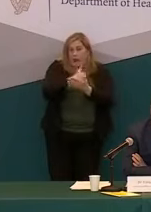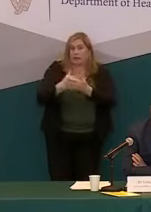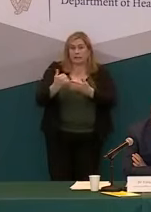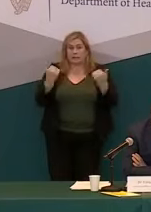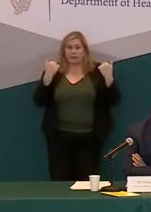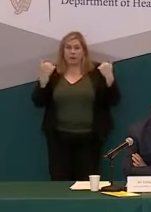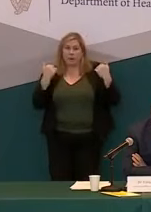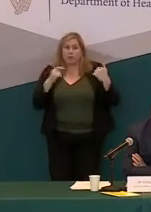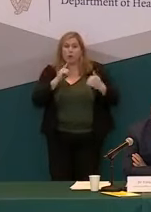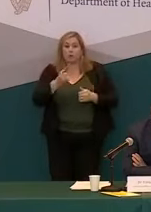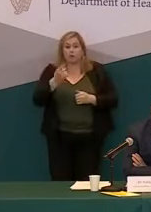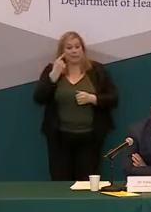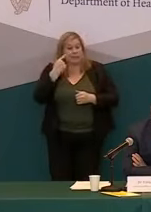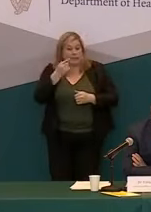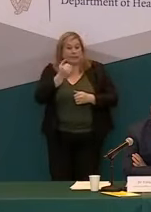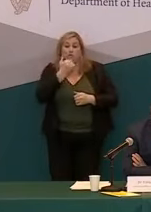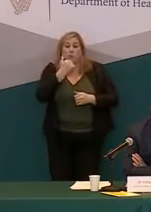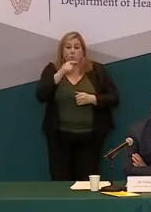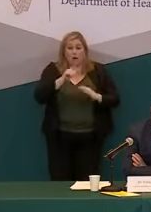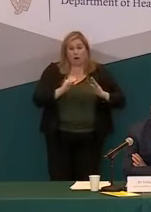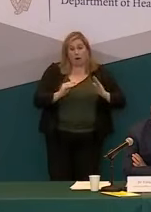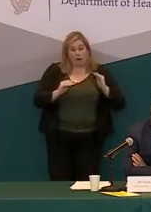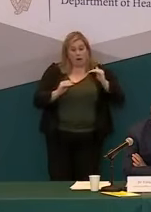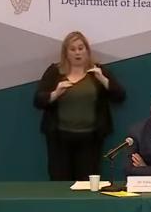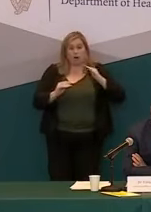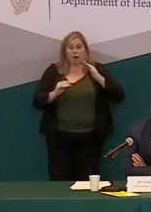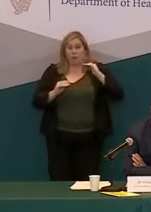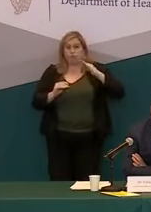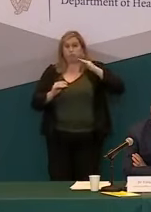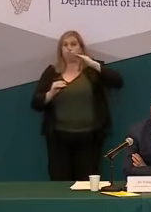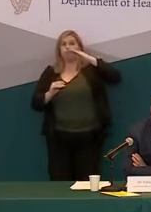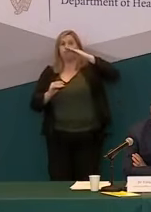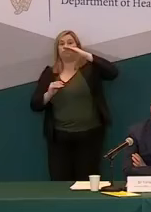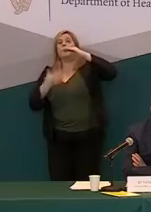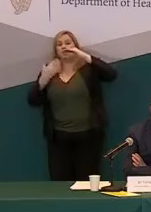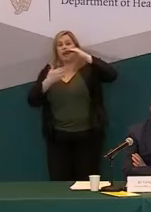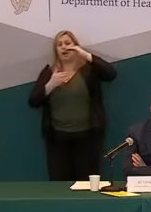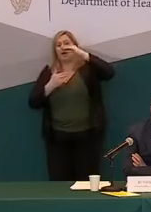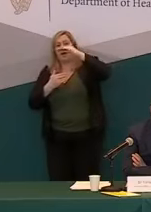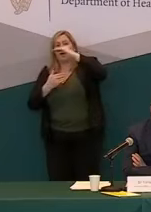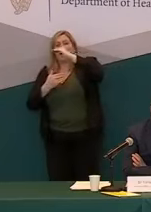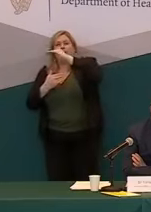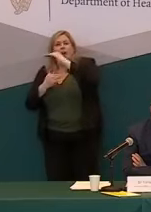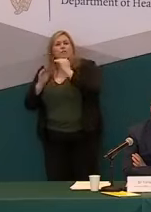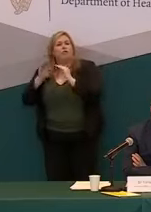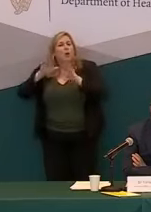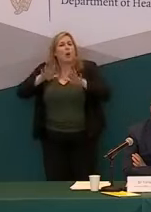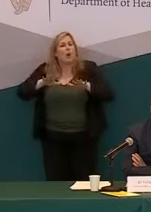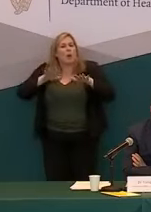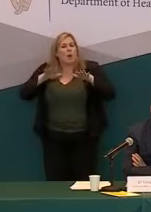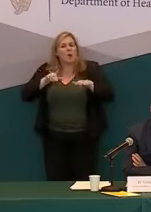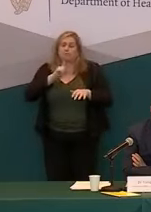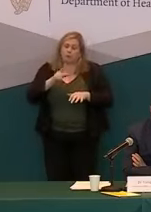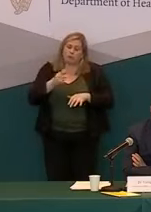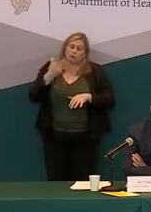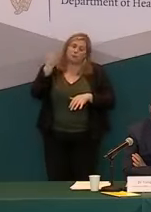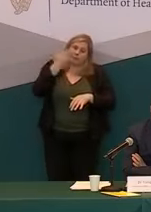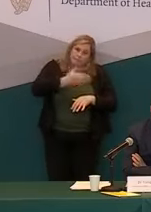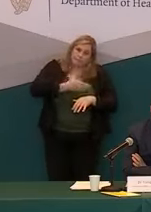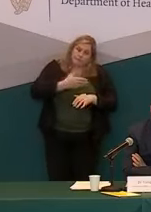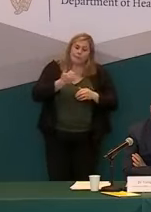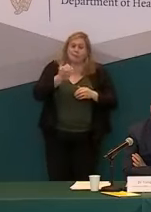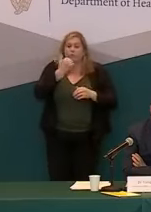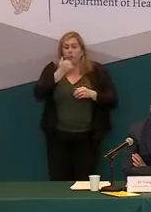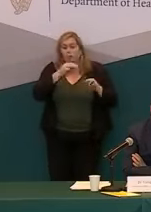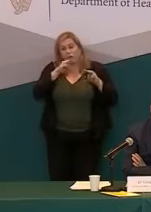in that parameter is now very slow. Sadly, as has been reported to you, the number of people